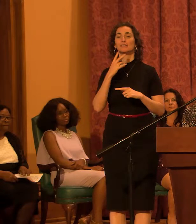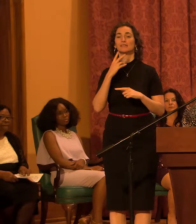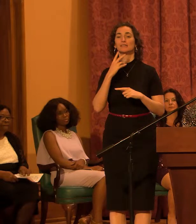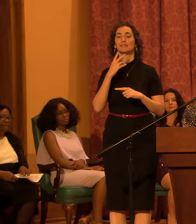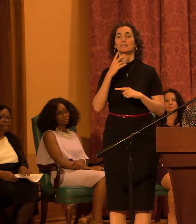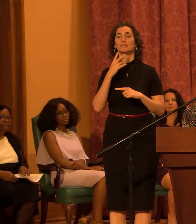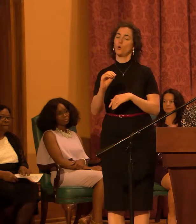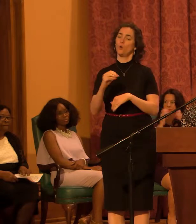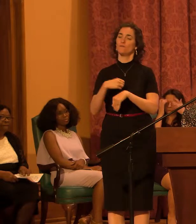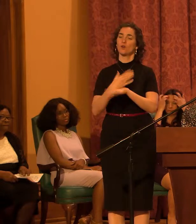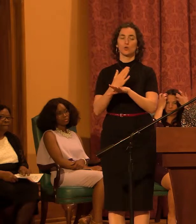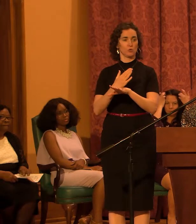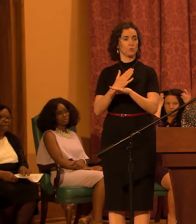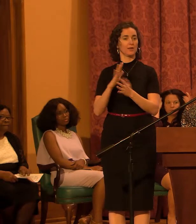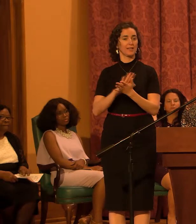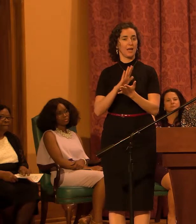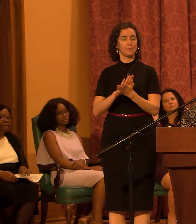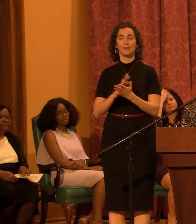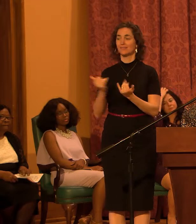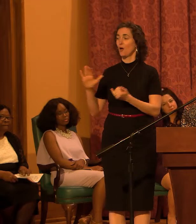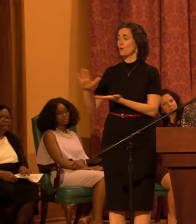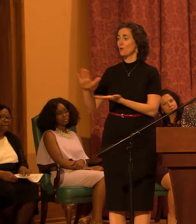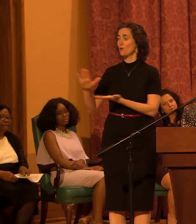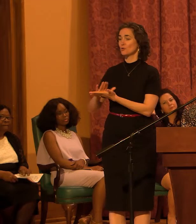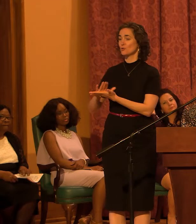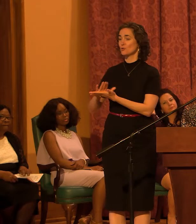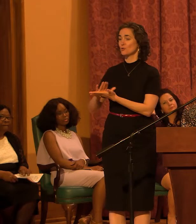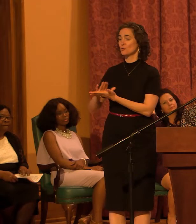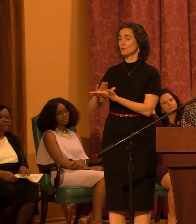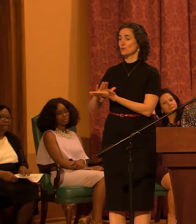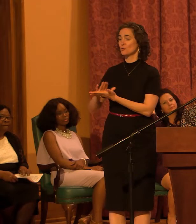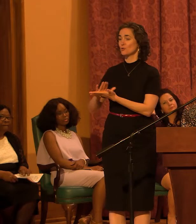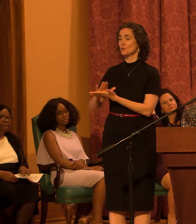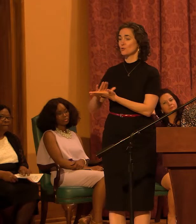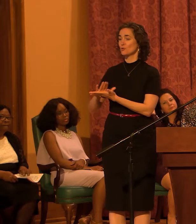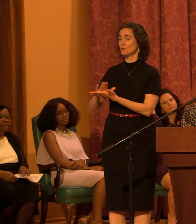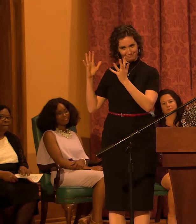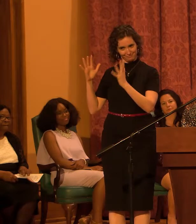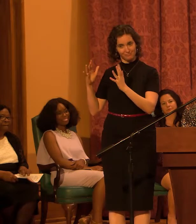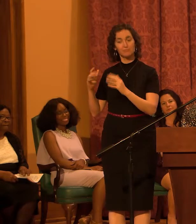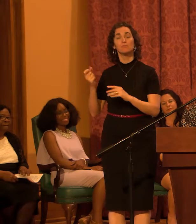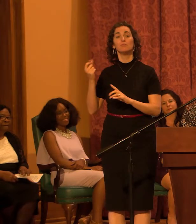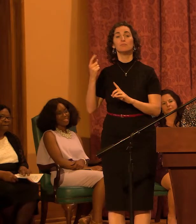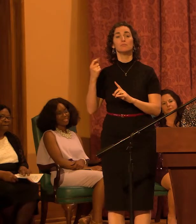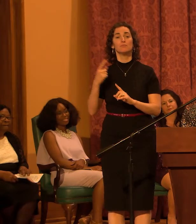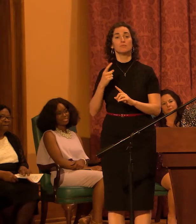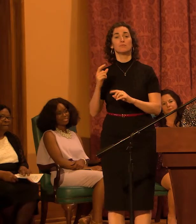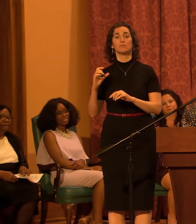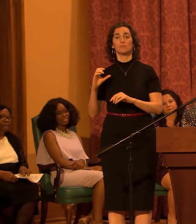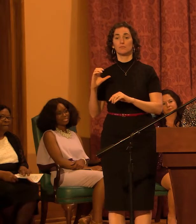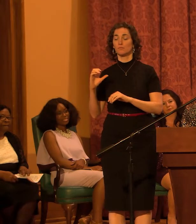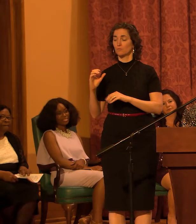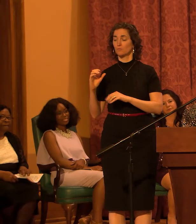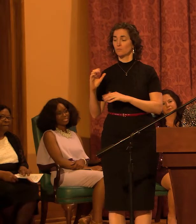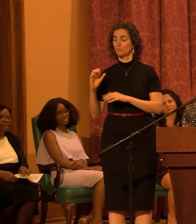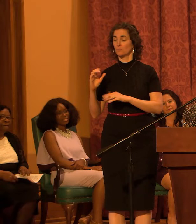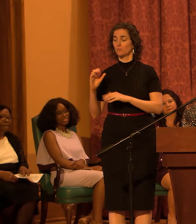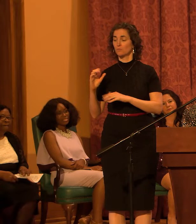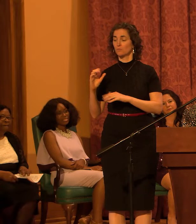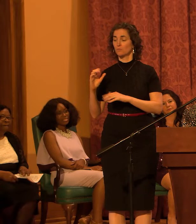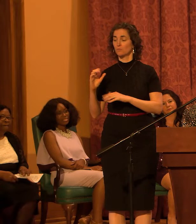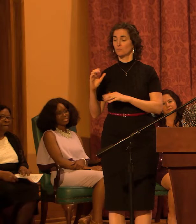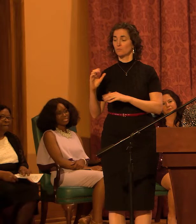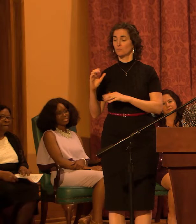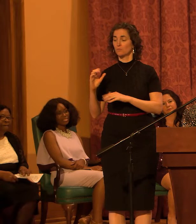she was just recently named Student of the Year for her little school, which she returned to a year after going back to in-person for her first year